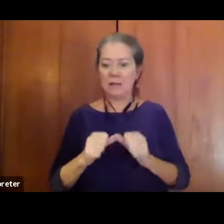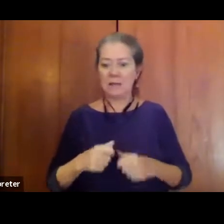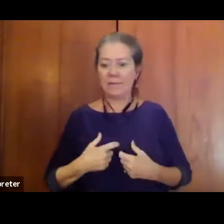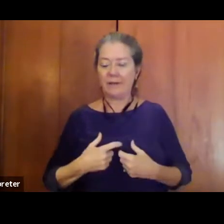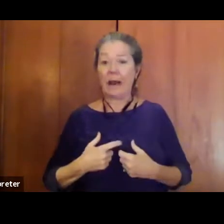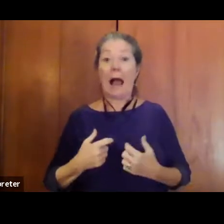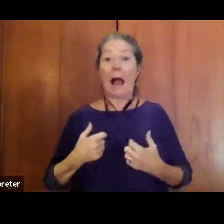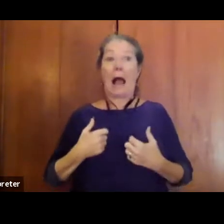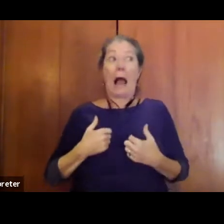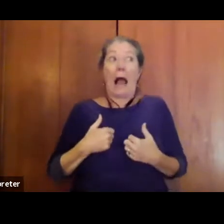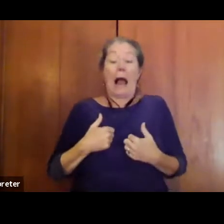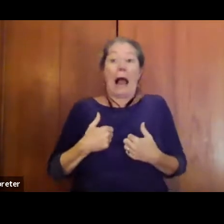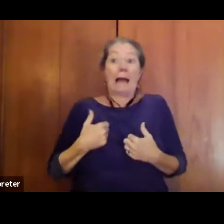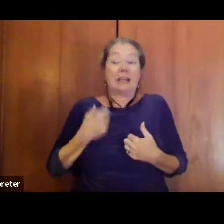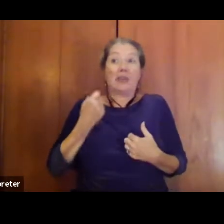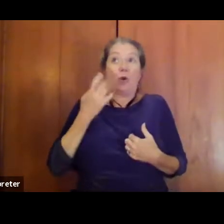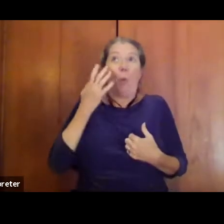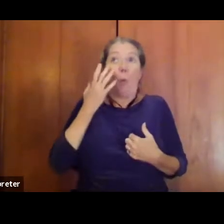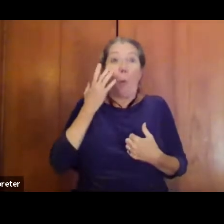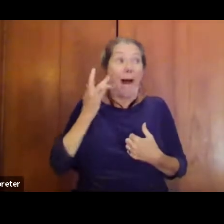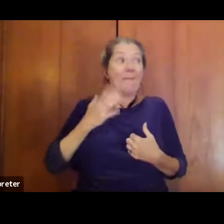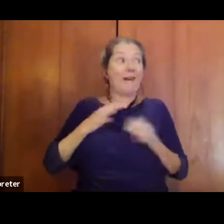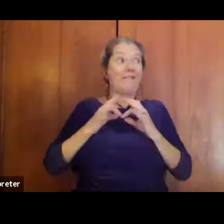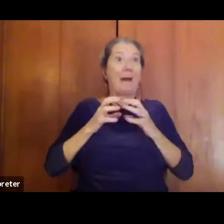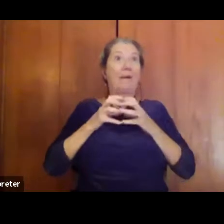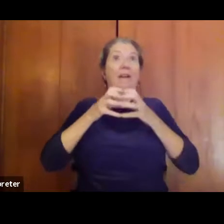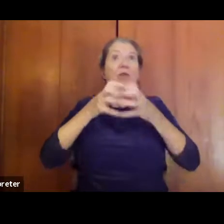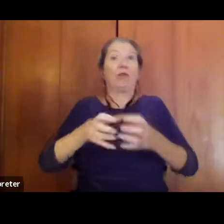reality of why we were traveling, I was super excited, mind you.